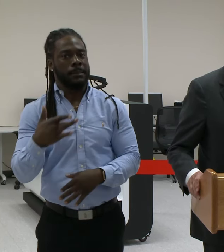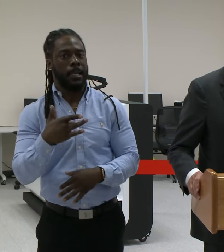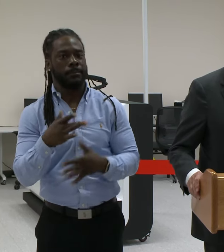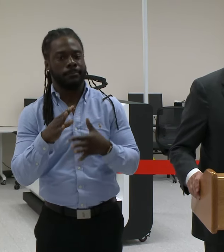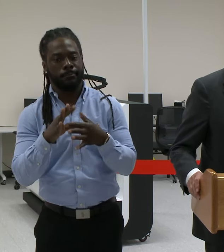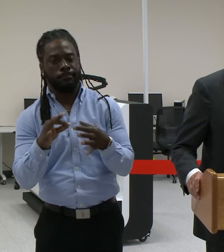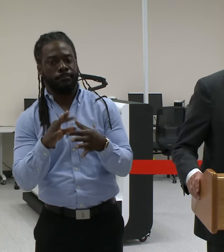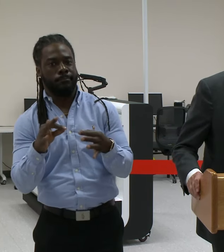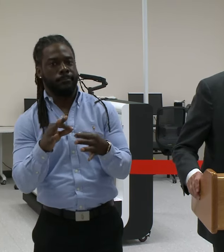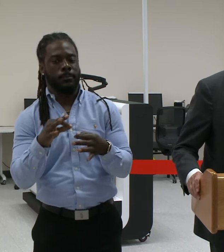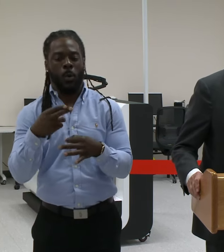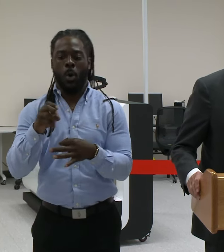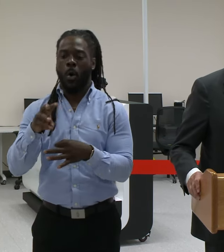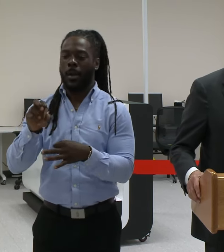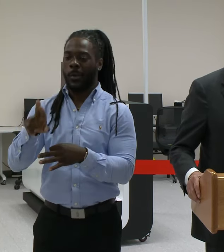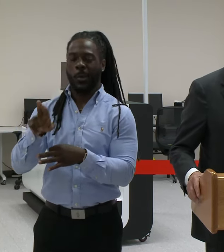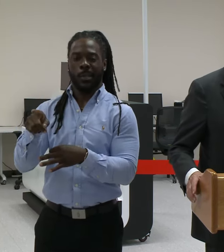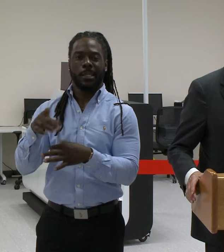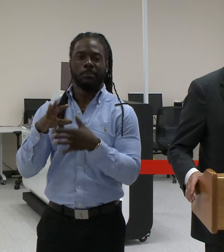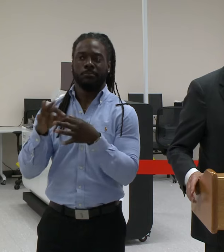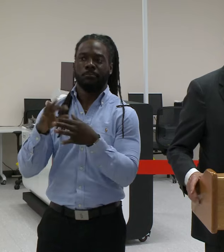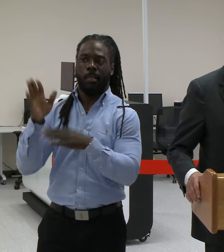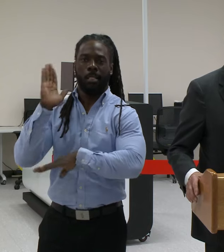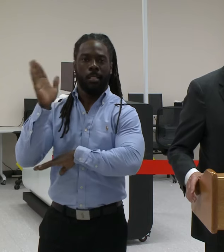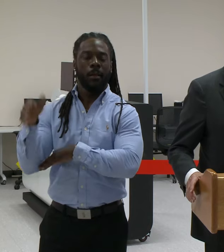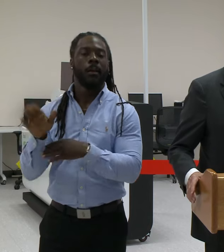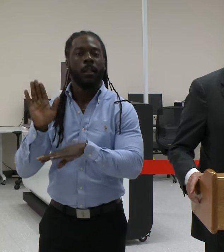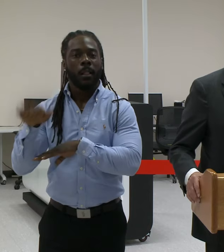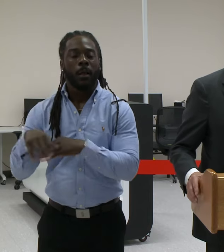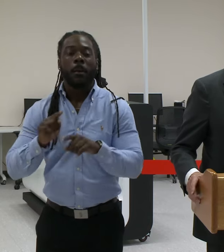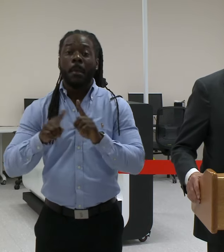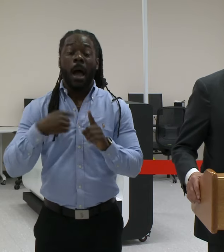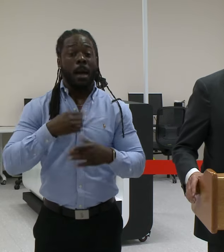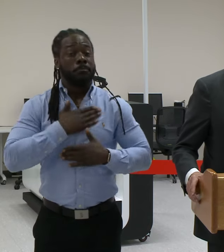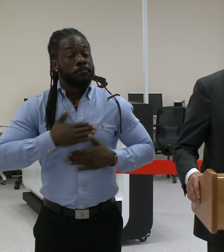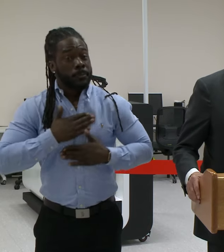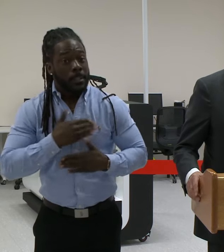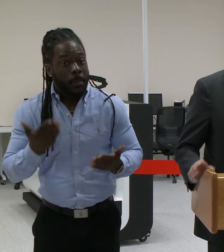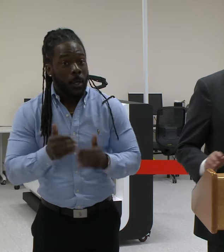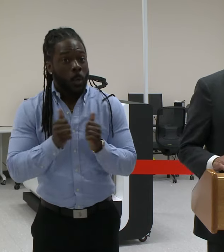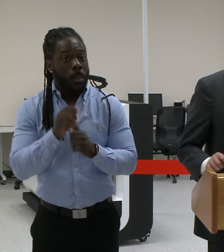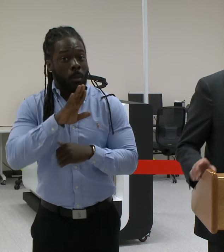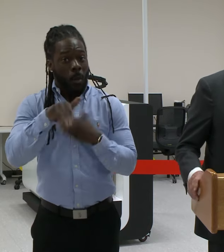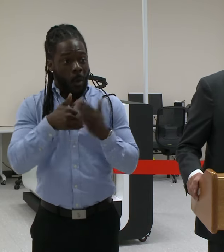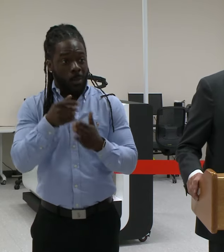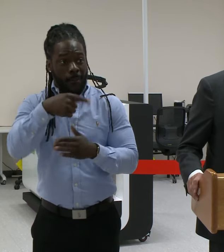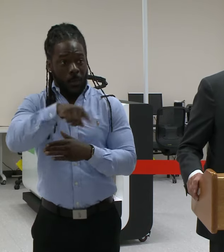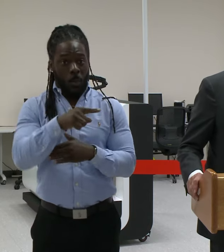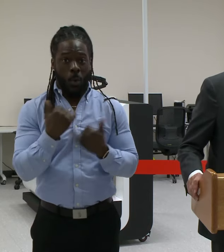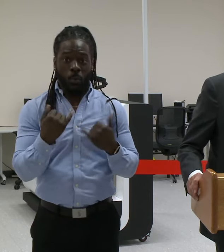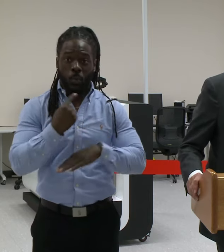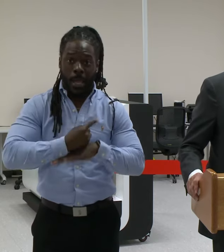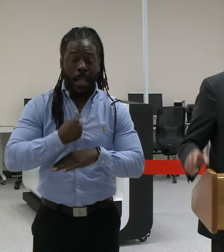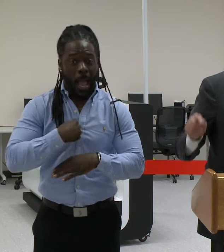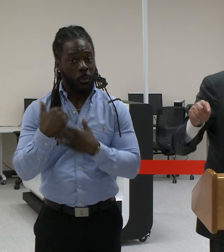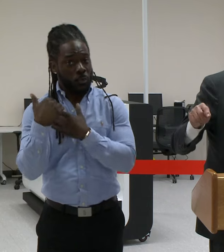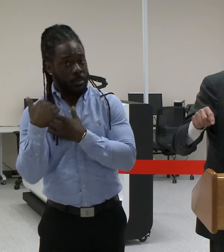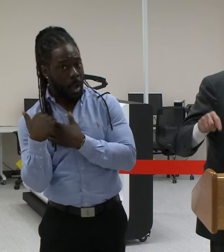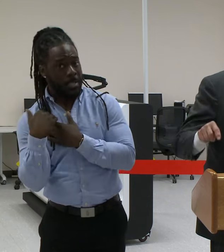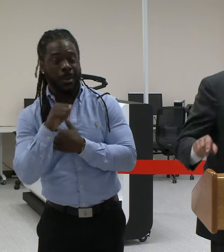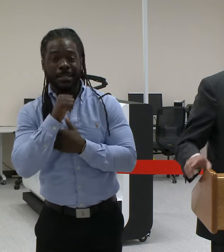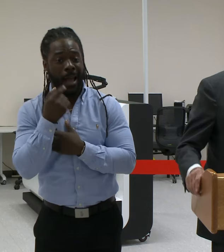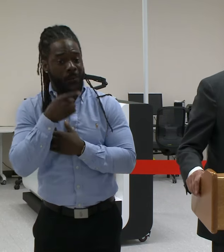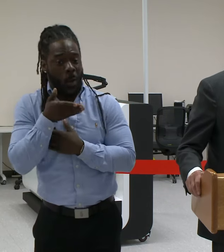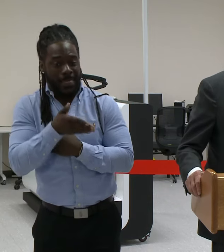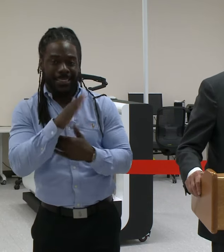Hoyer is usually the one that speaks at length. But I'm very pleased to be here with all of you. And I was responsible not so much